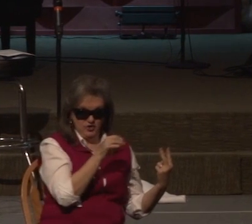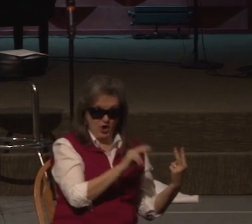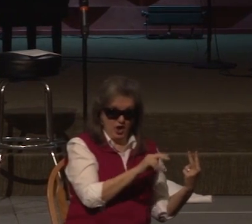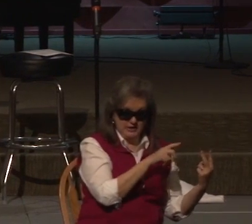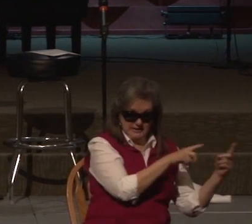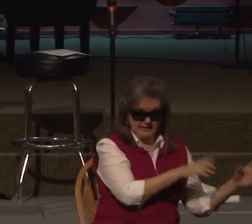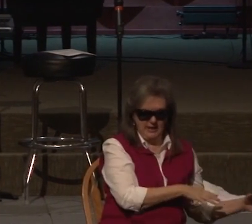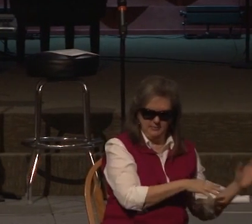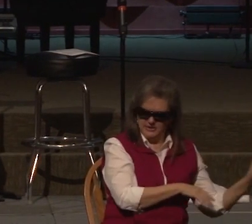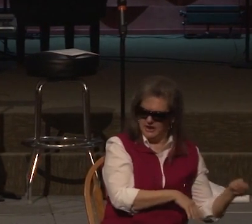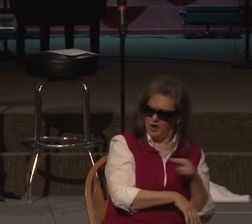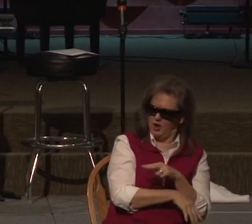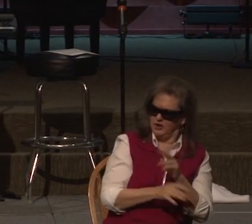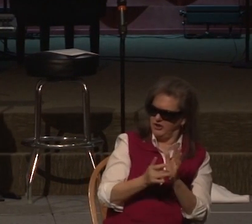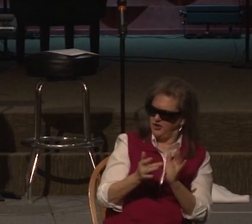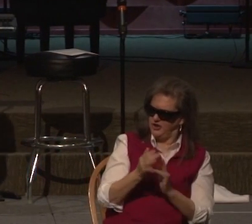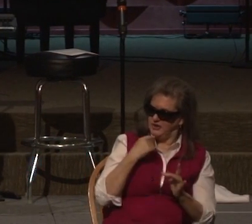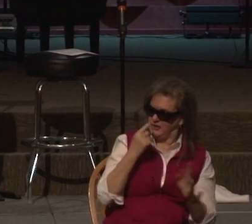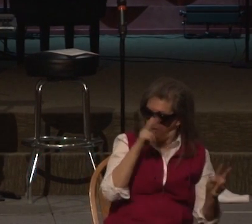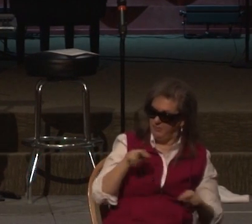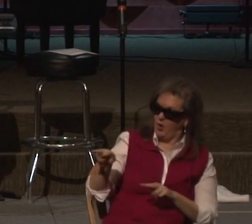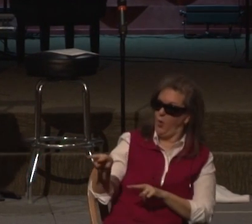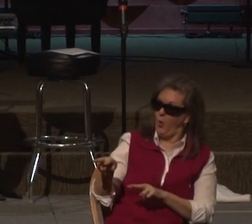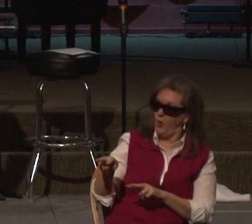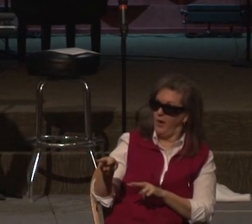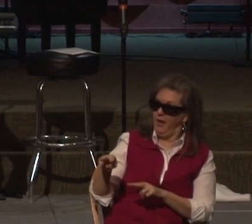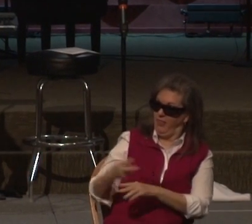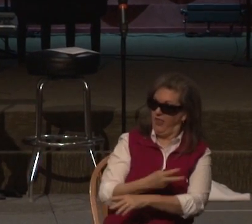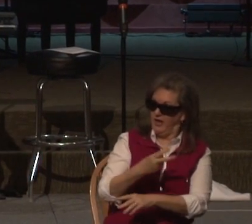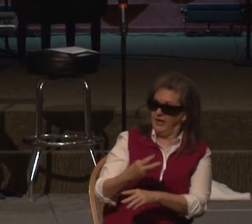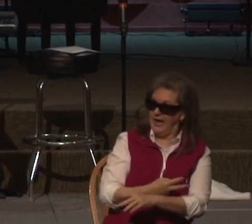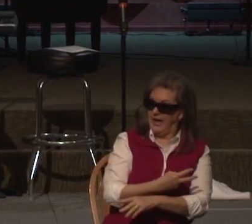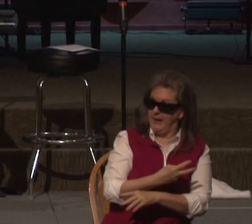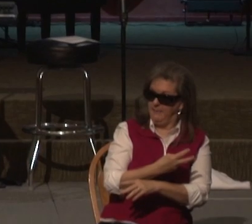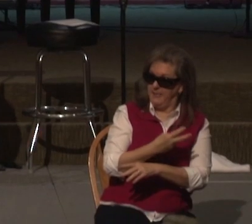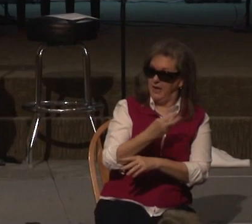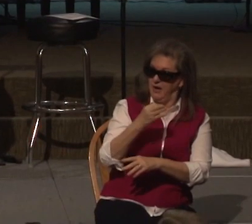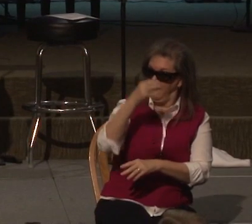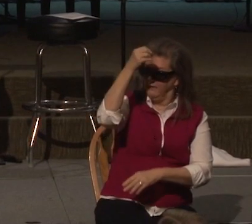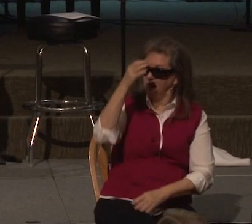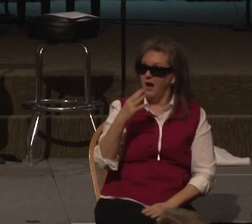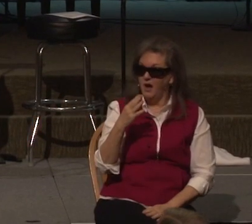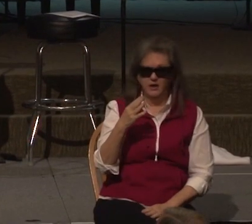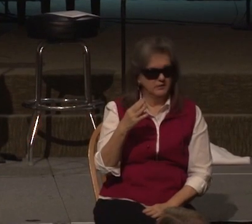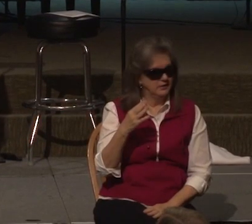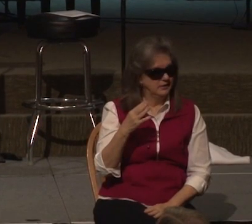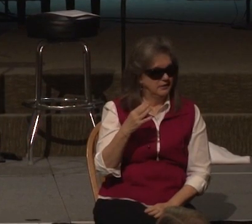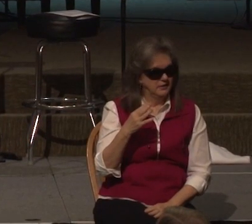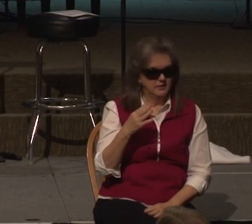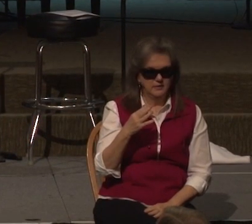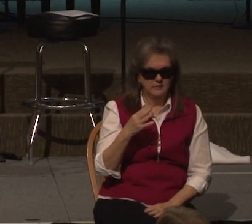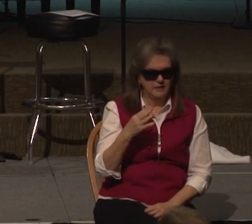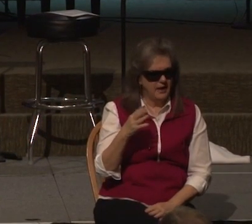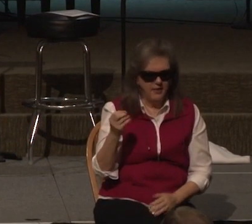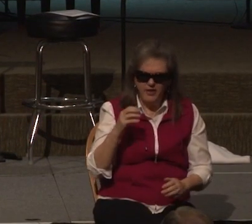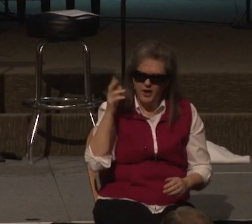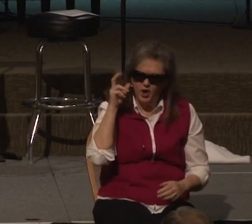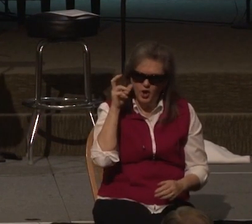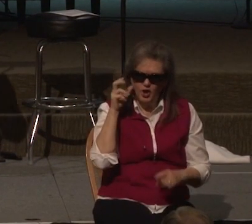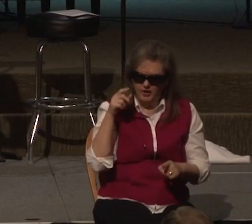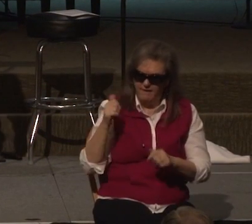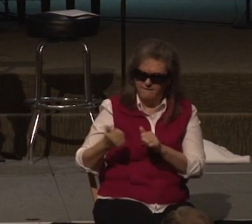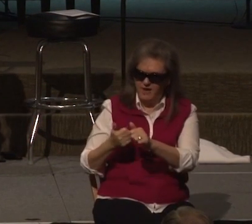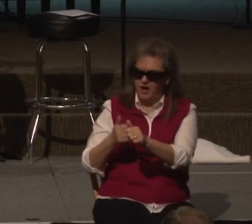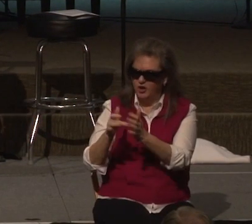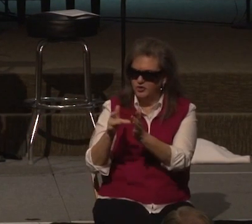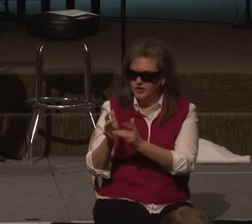Jesus as he walked by and said, behold, the Lamb of God. The two disciples heard him say this, and they followed